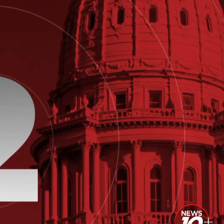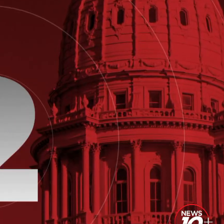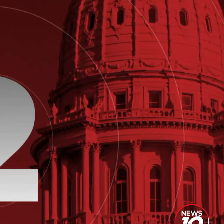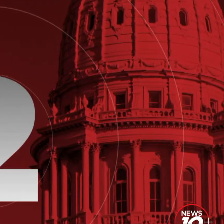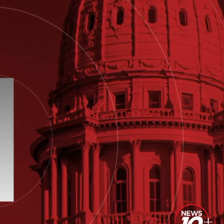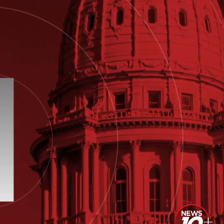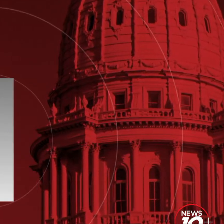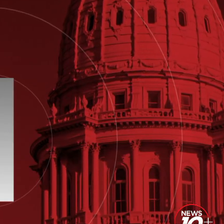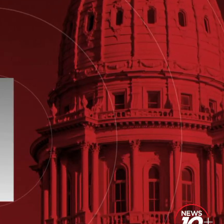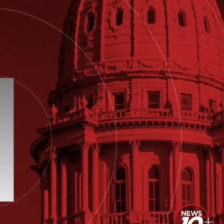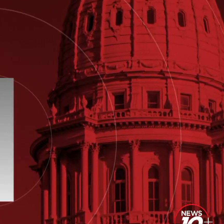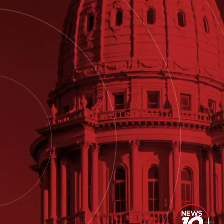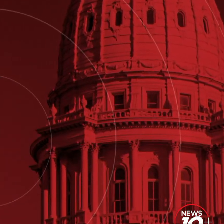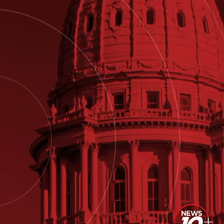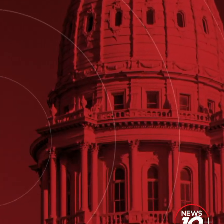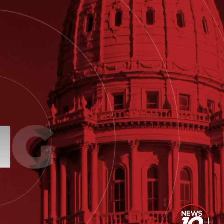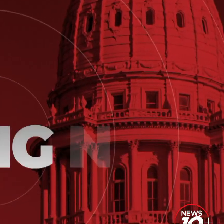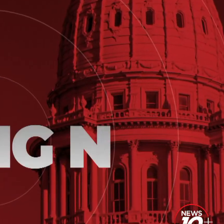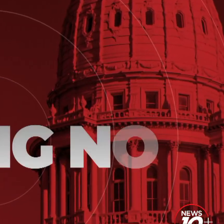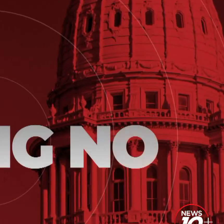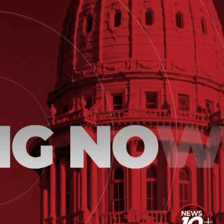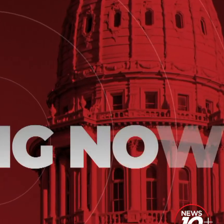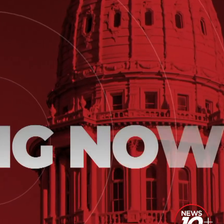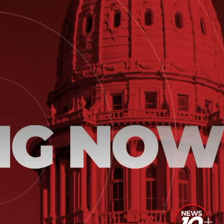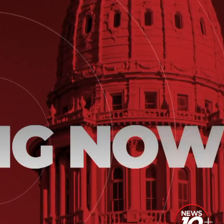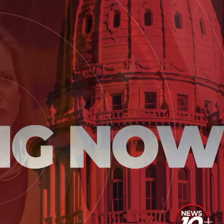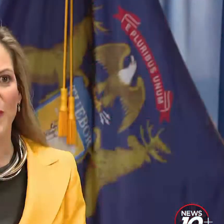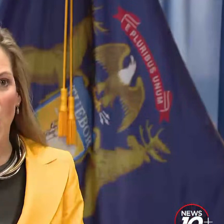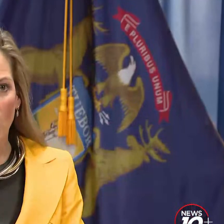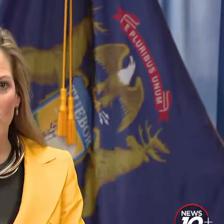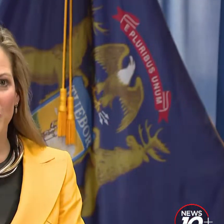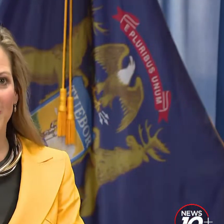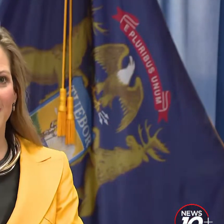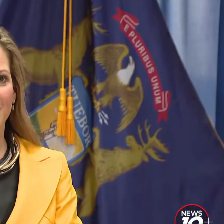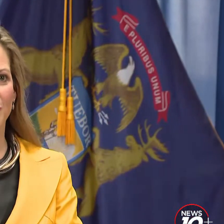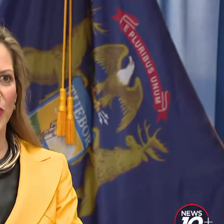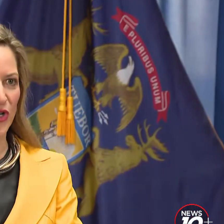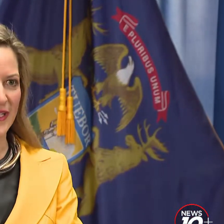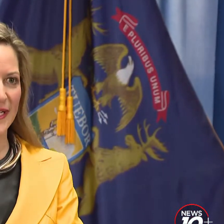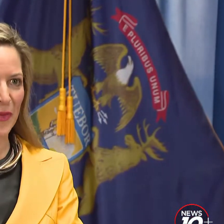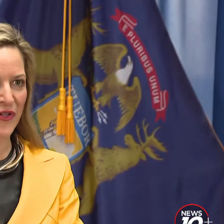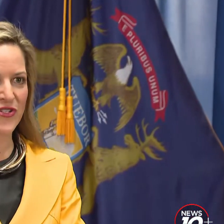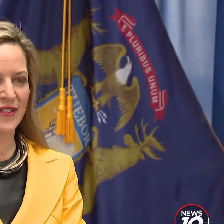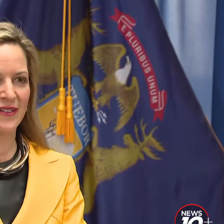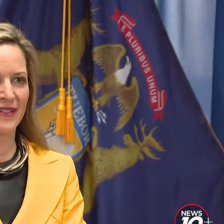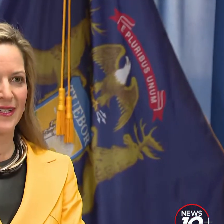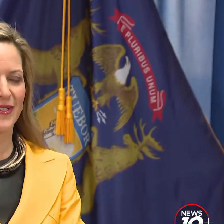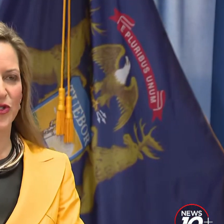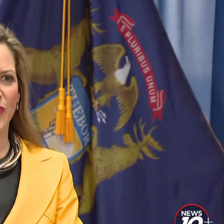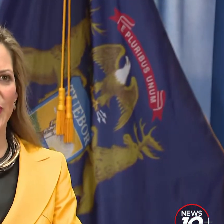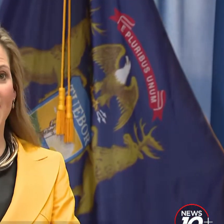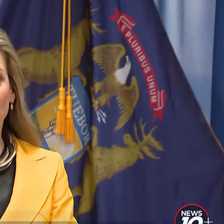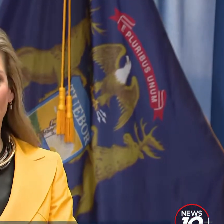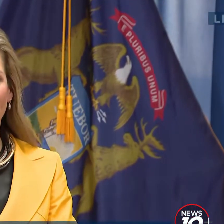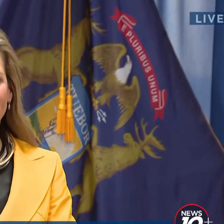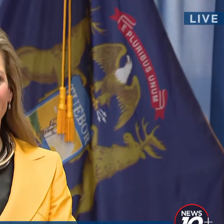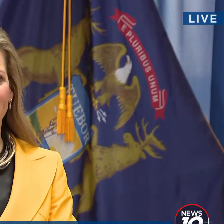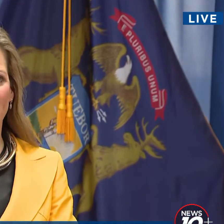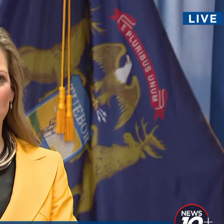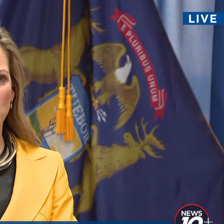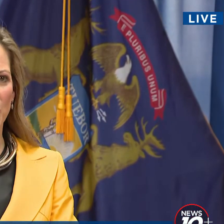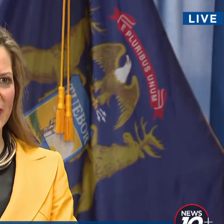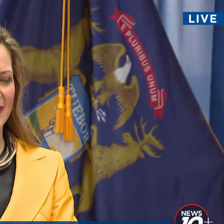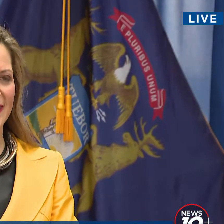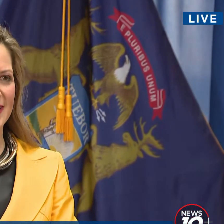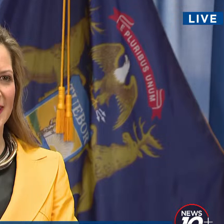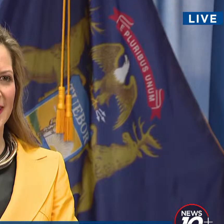proudly participated in our democracy. Whether they chose to vote from home, vote early in person, or vote yesterday in